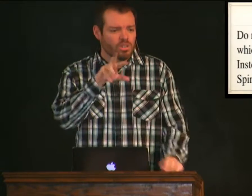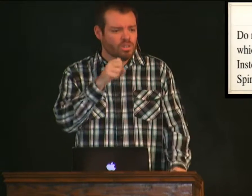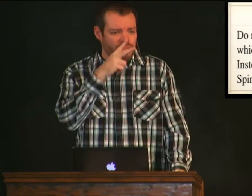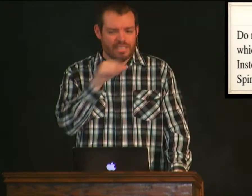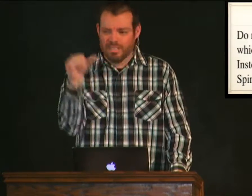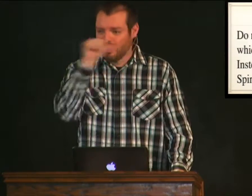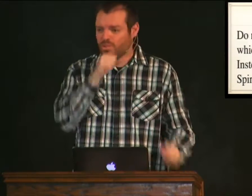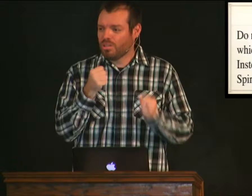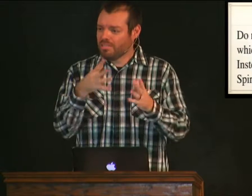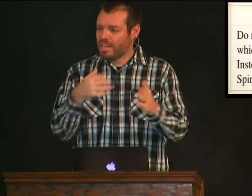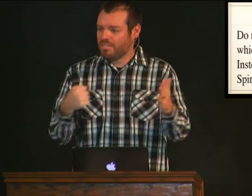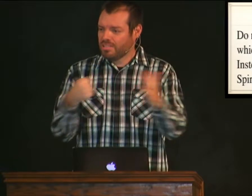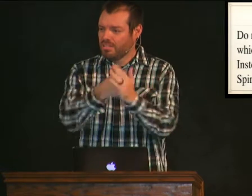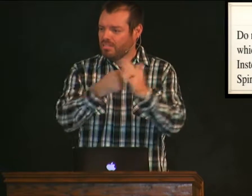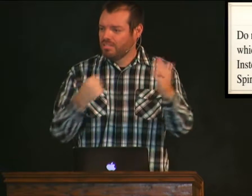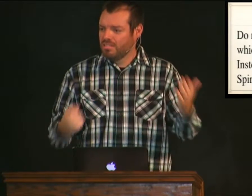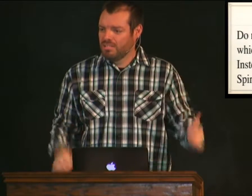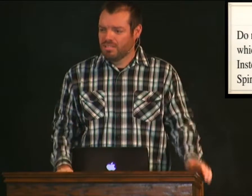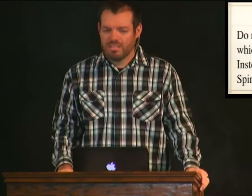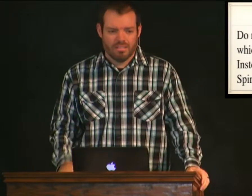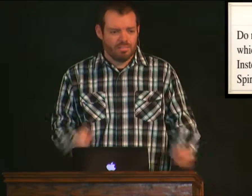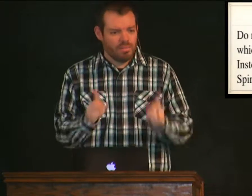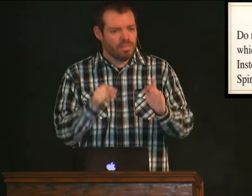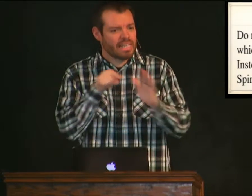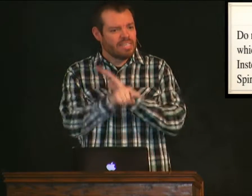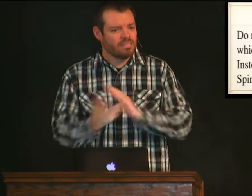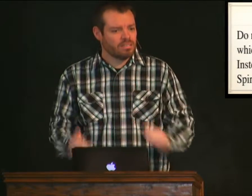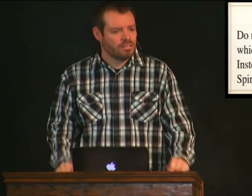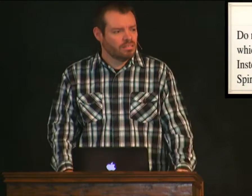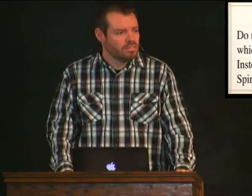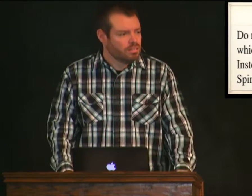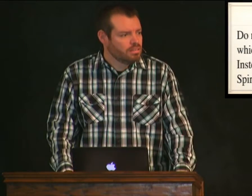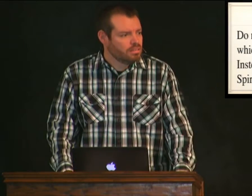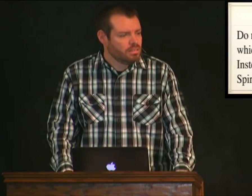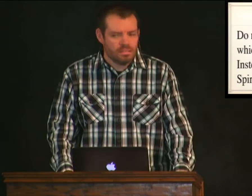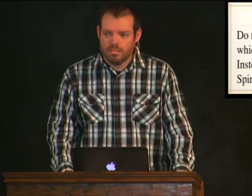on the news we see drunk drivers. People get killed.